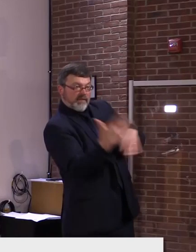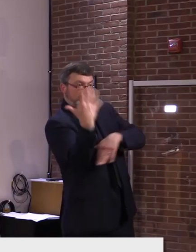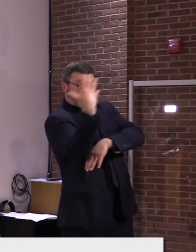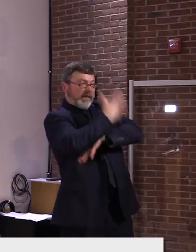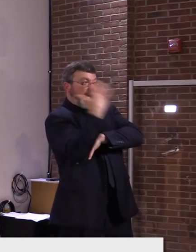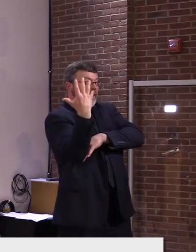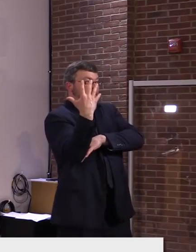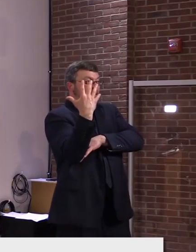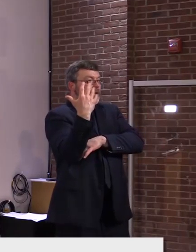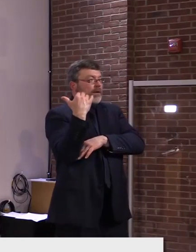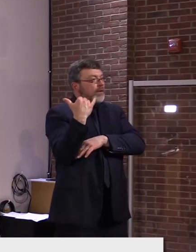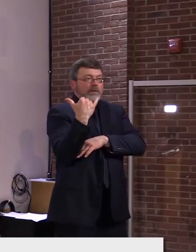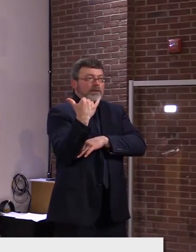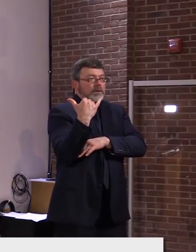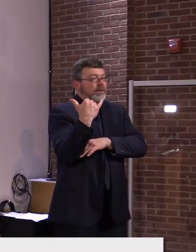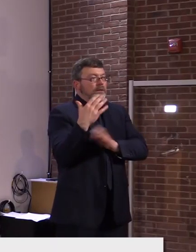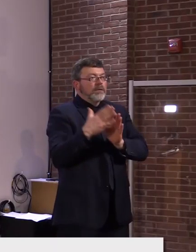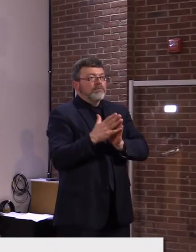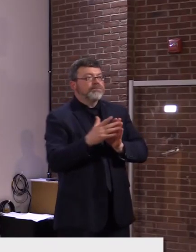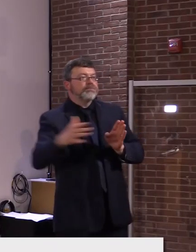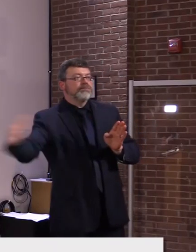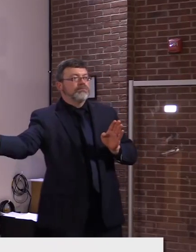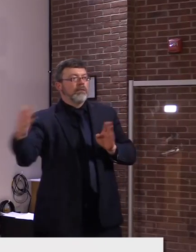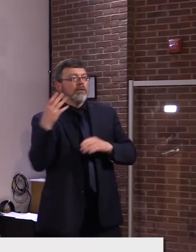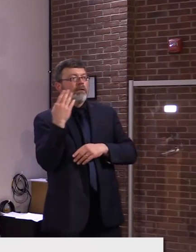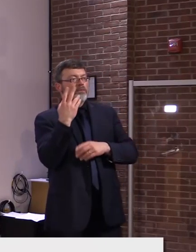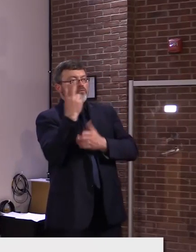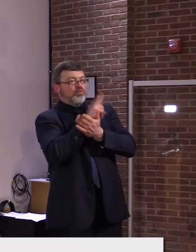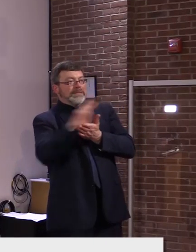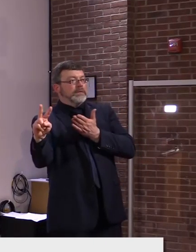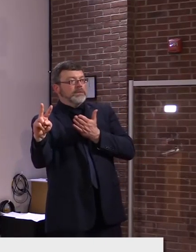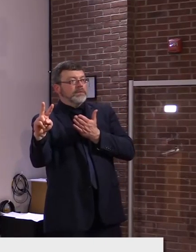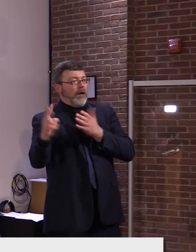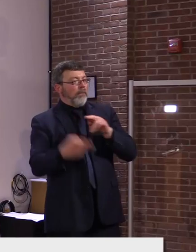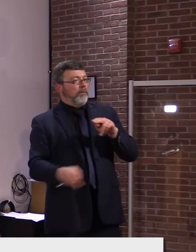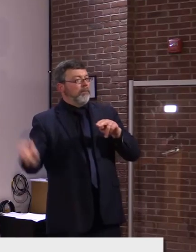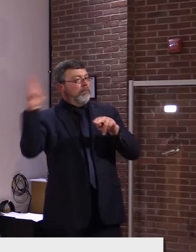hopefully in the future, more office-friendly numbers of doses per vial.